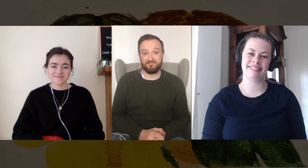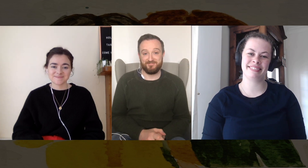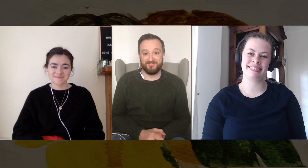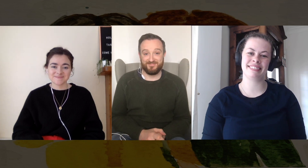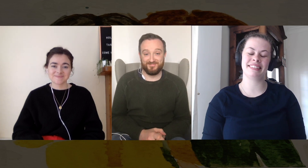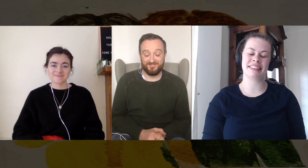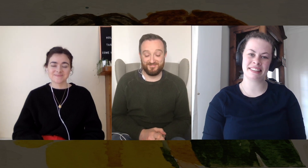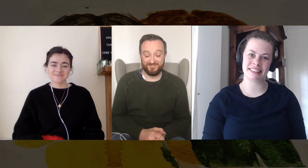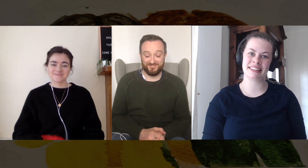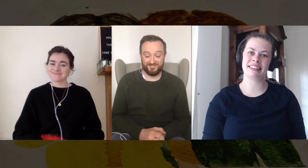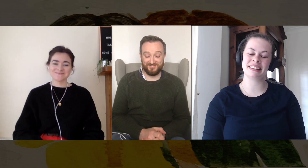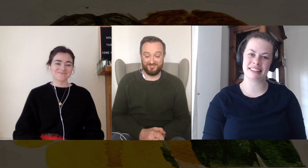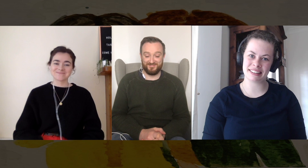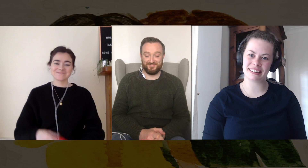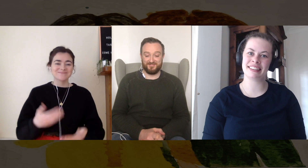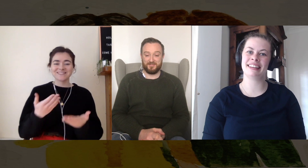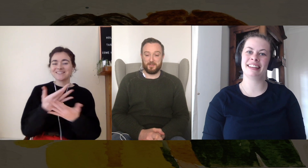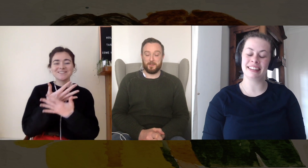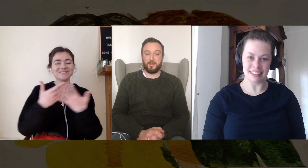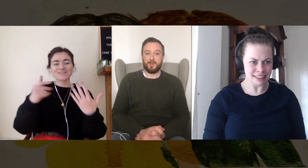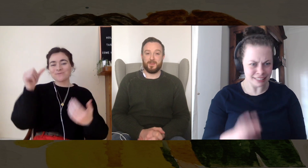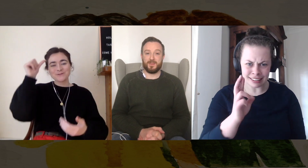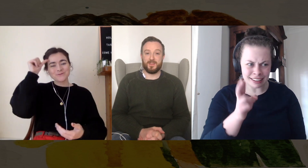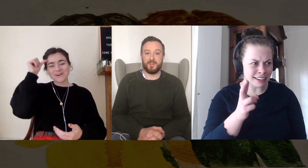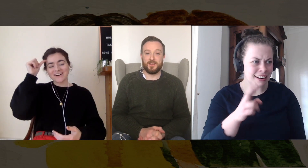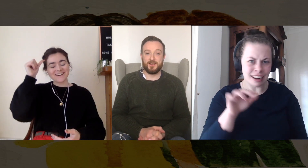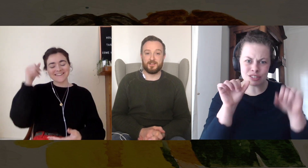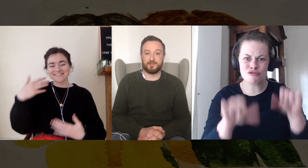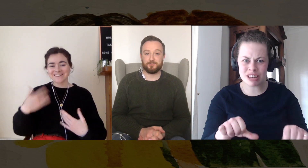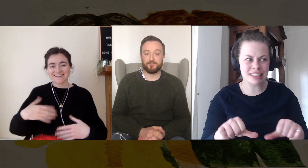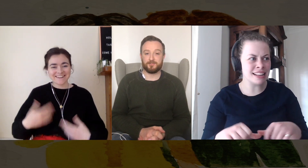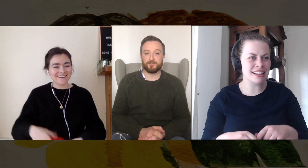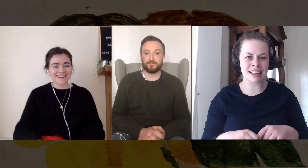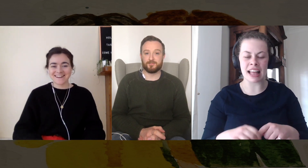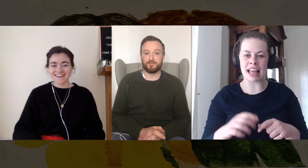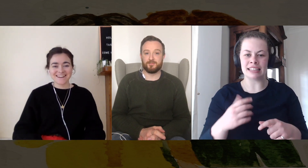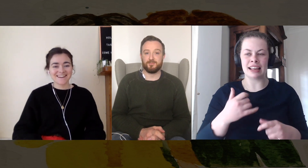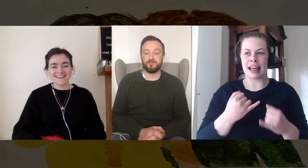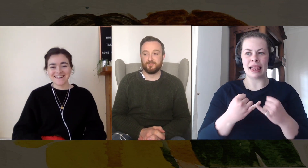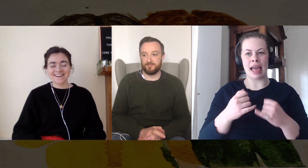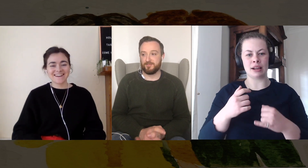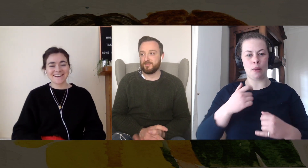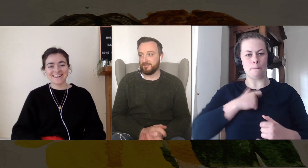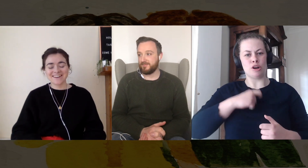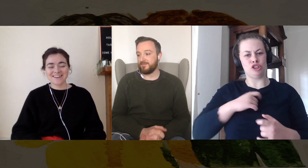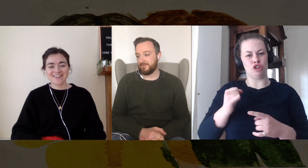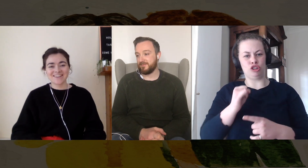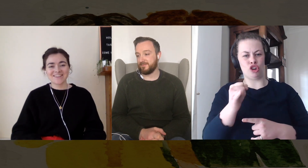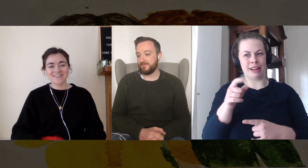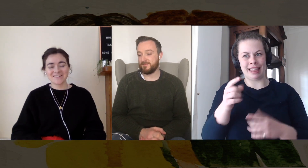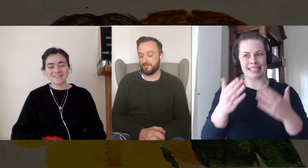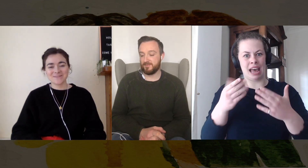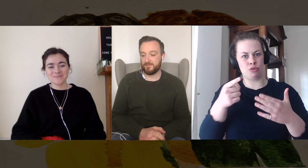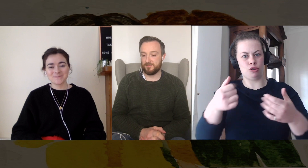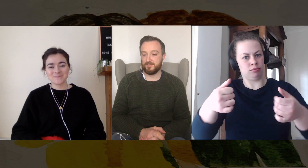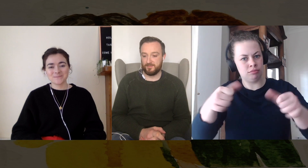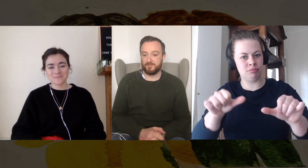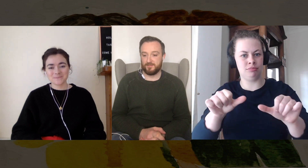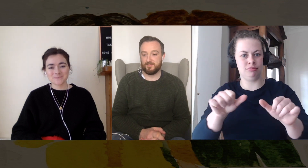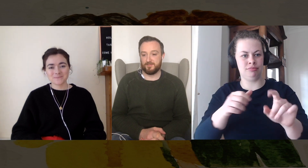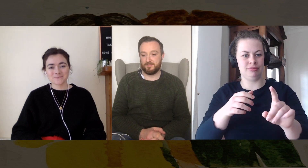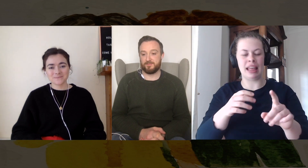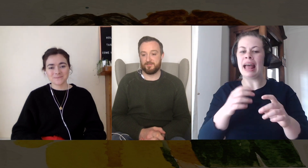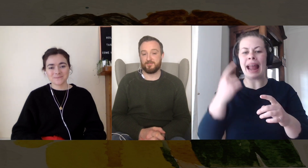So then the rabbit hole just kept going and going and going, and I suppose here I am now. Yeah. So wise. Yeah. it's like a